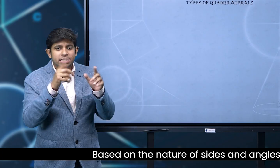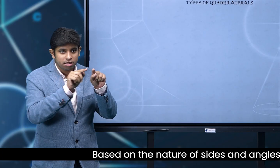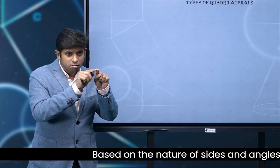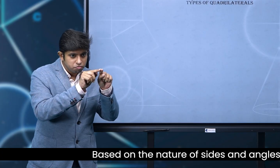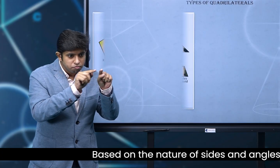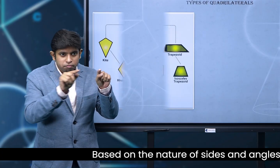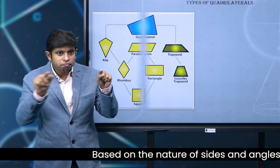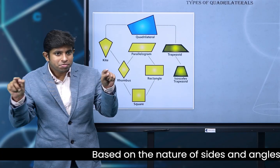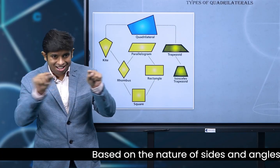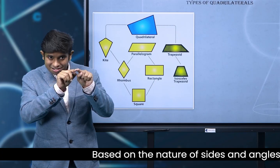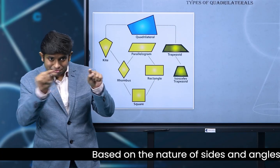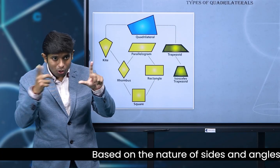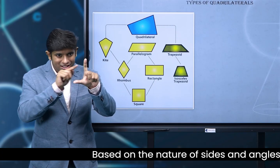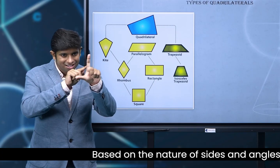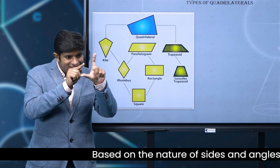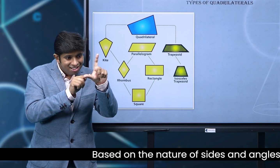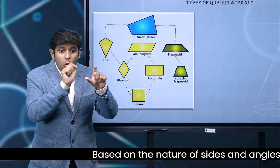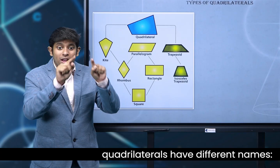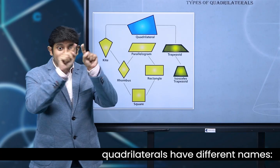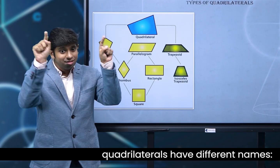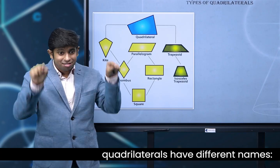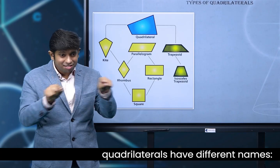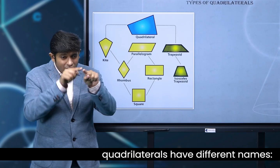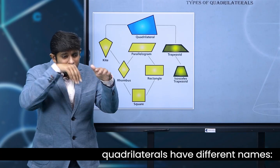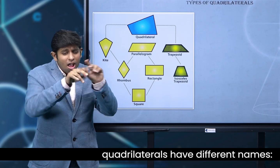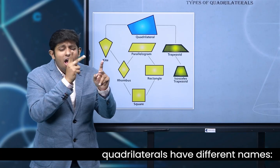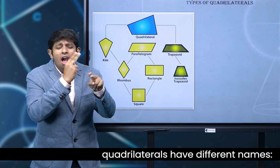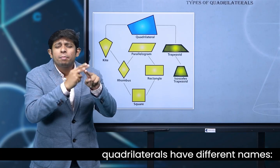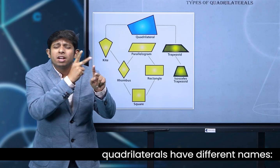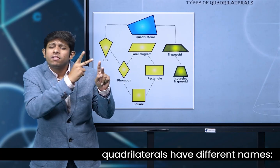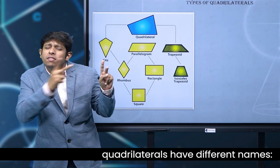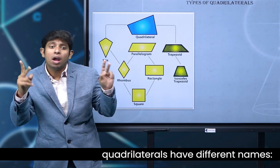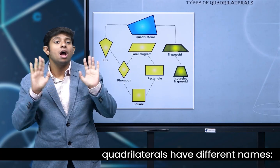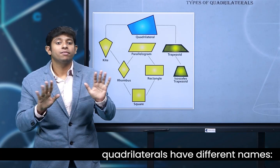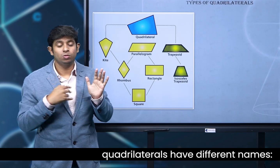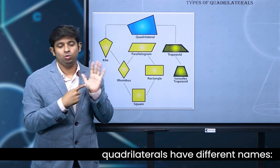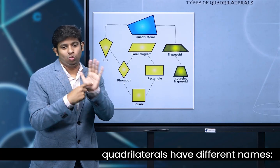Based on the nature of sides and angles, quadrilaterals have different names.